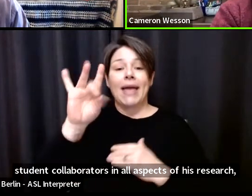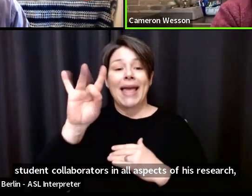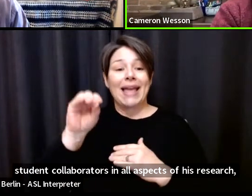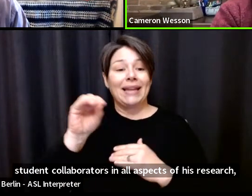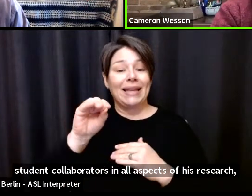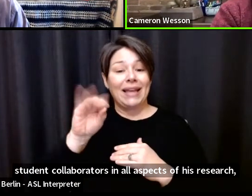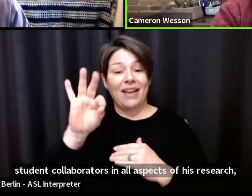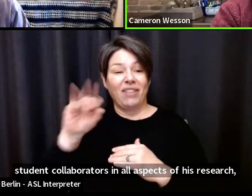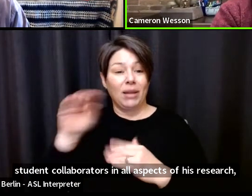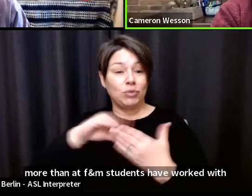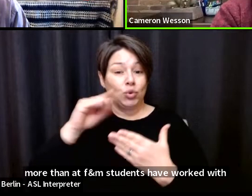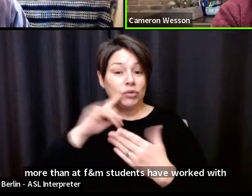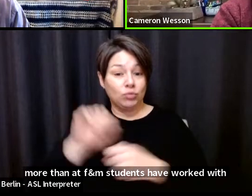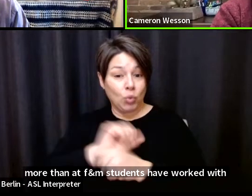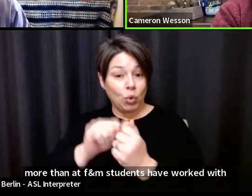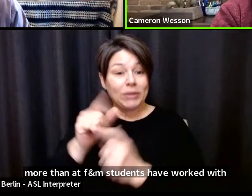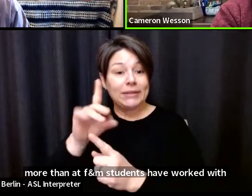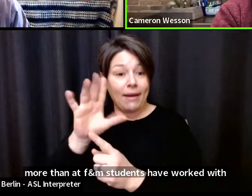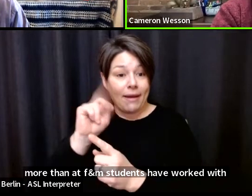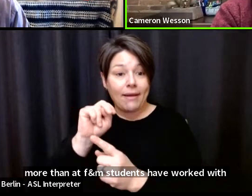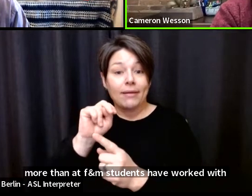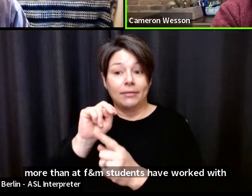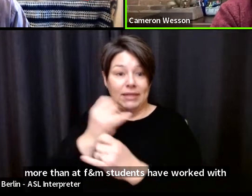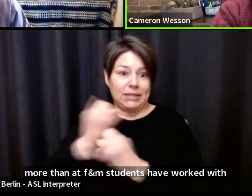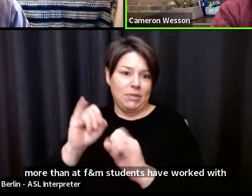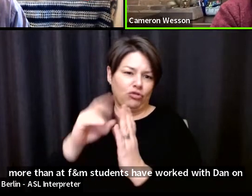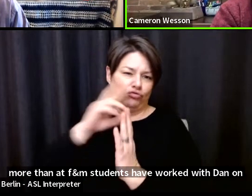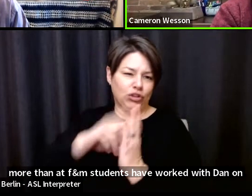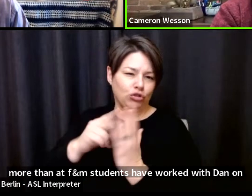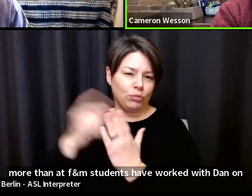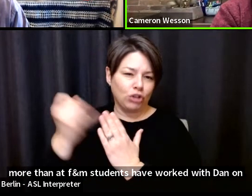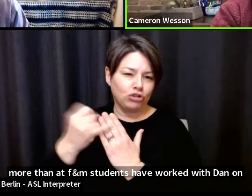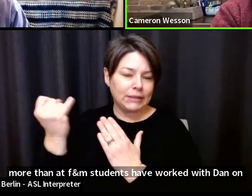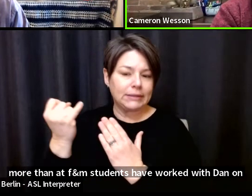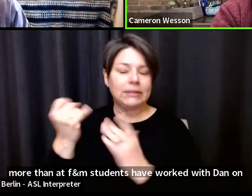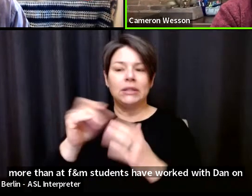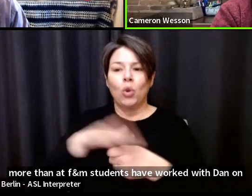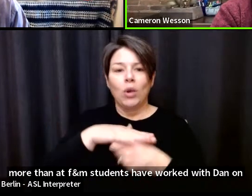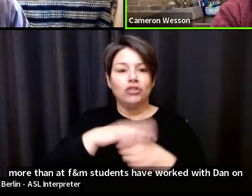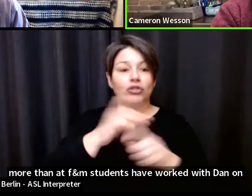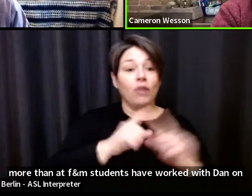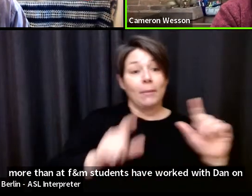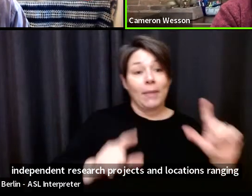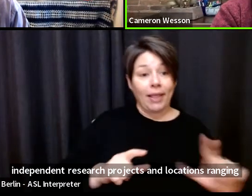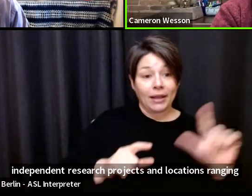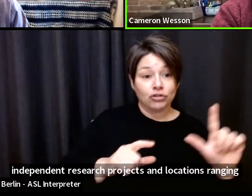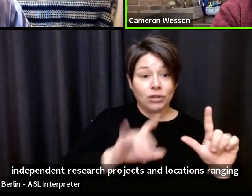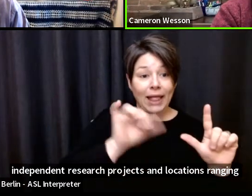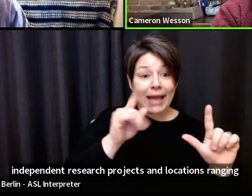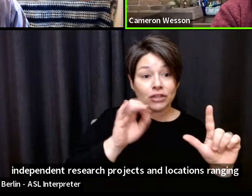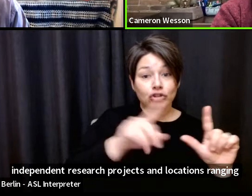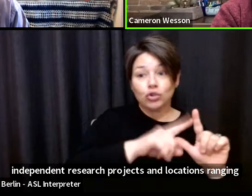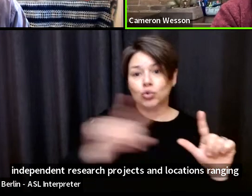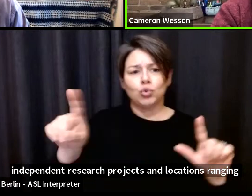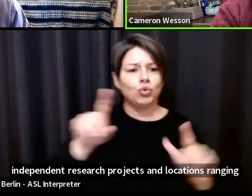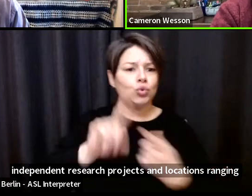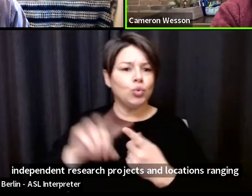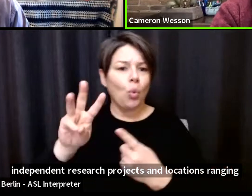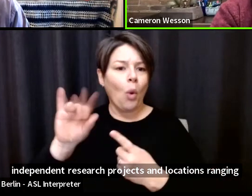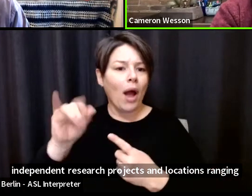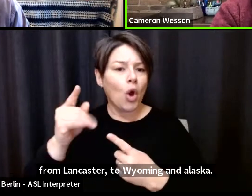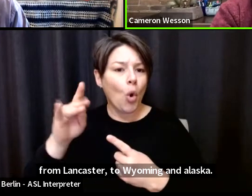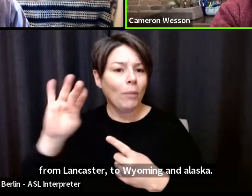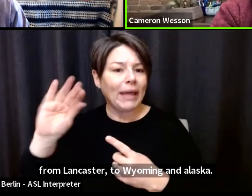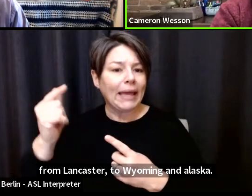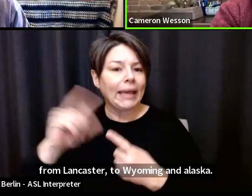students have worked with Dan on independent research projects in locations ranging from Lancaster to Wyoming and Alaska.